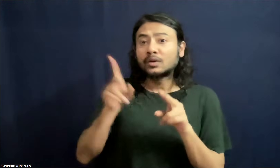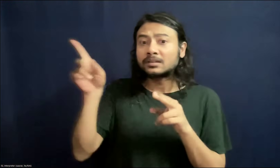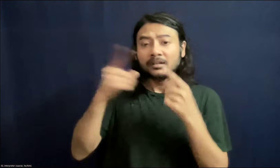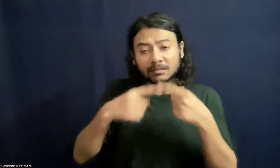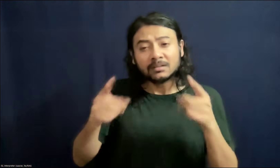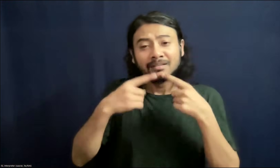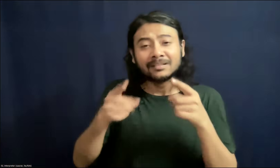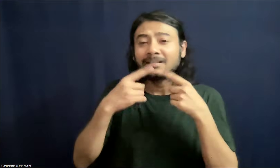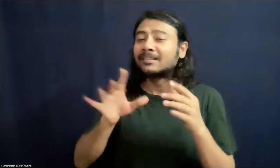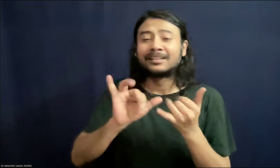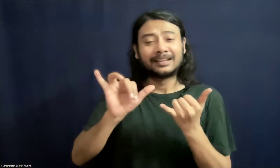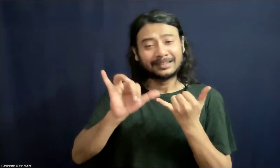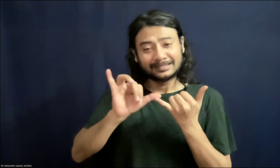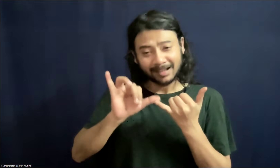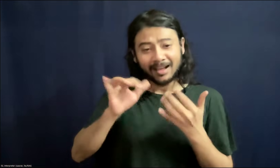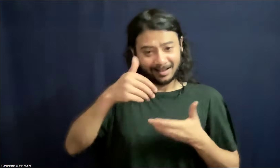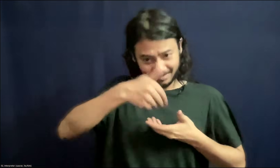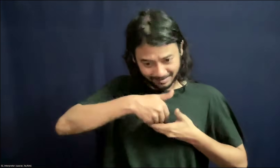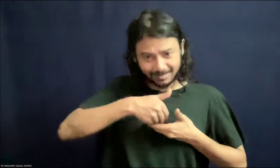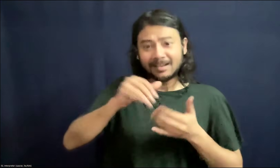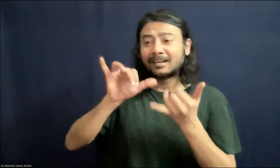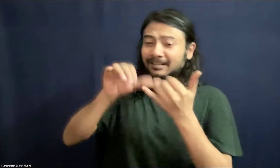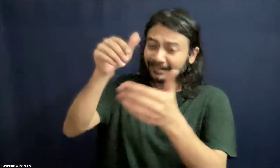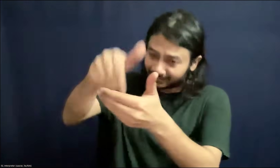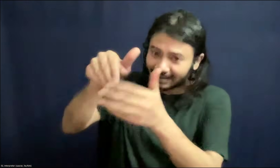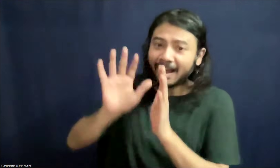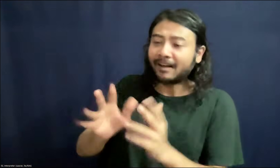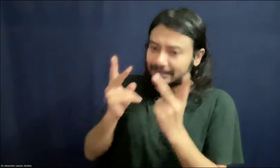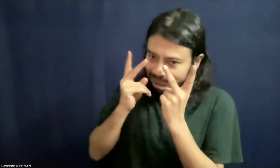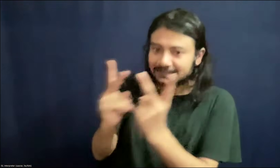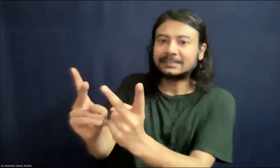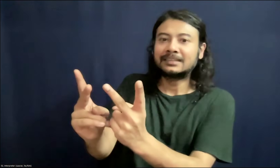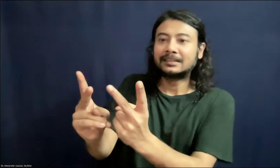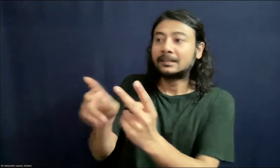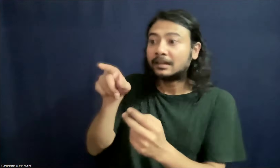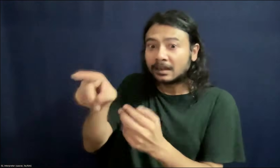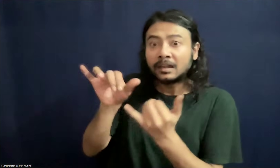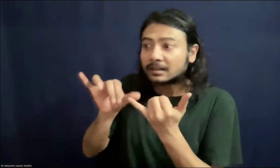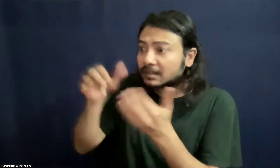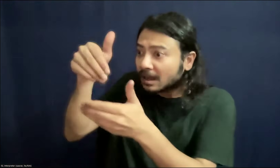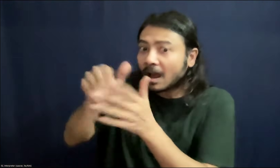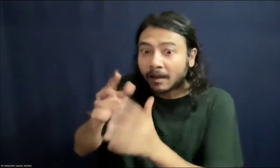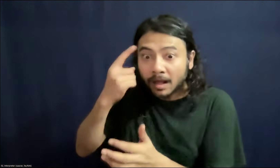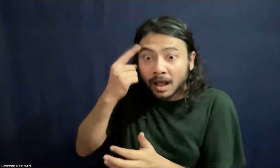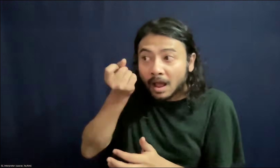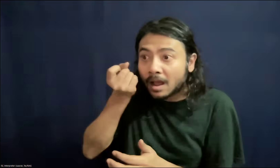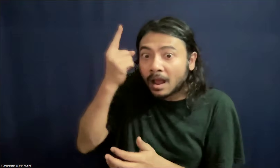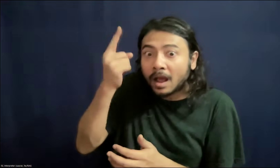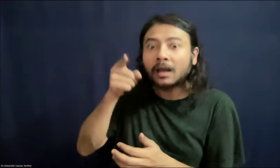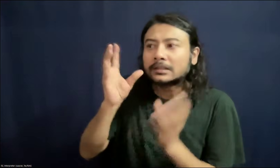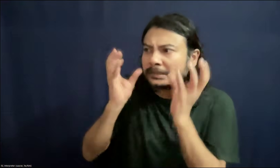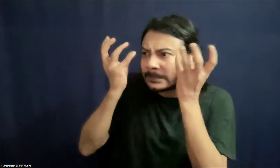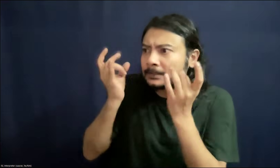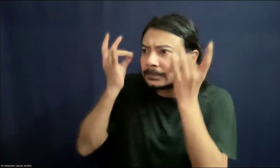anyone. You'll not be jealous of anybody. You will start loving everybody because you will see Krishna inside them.